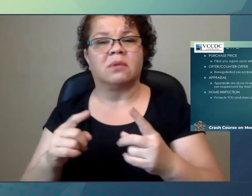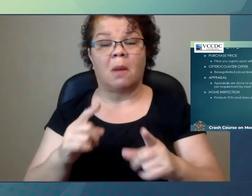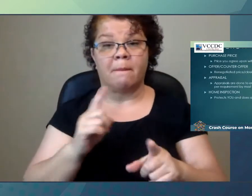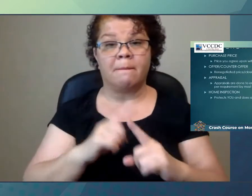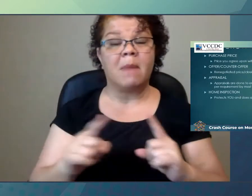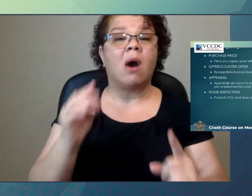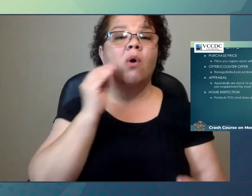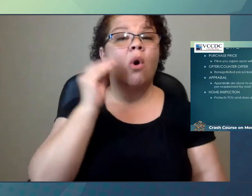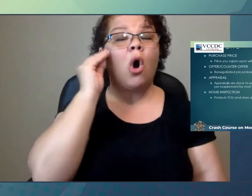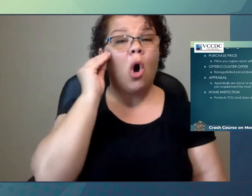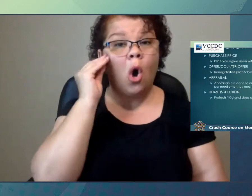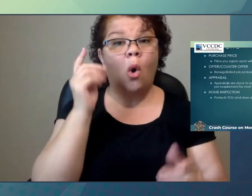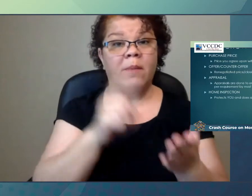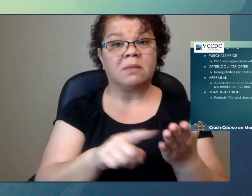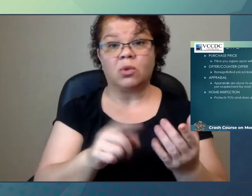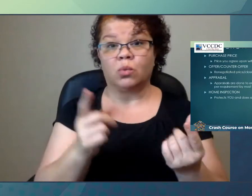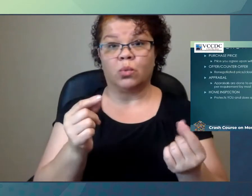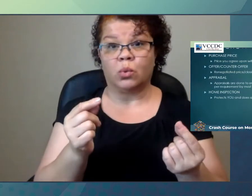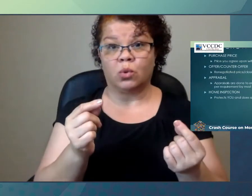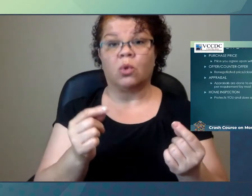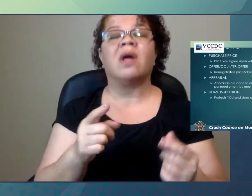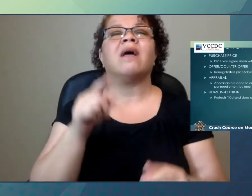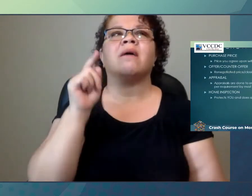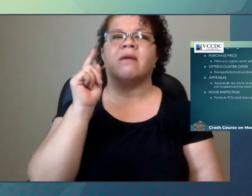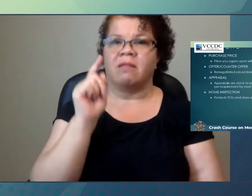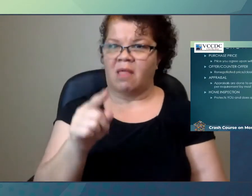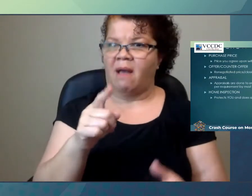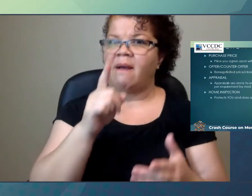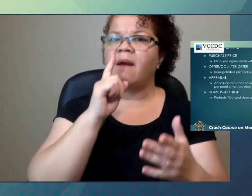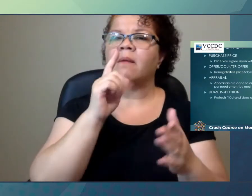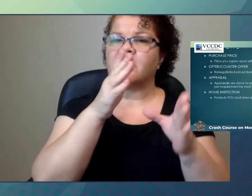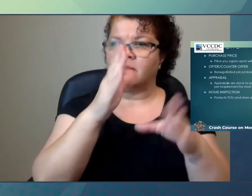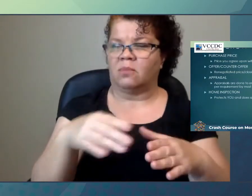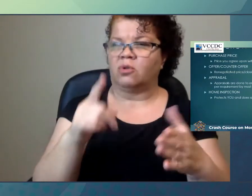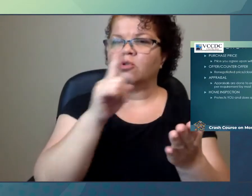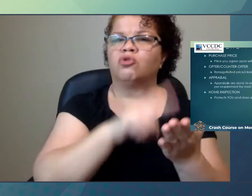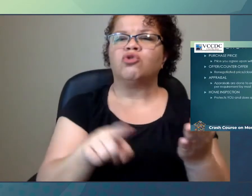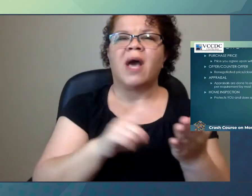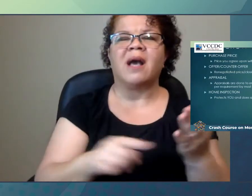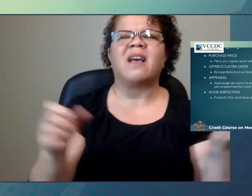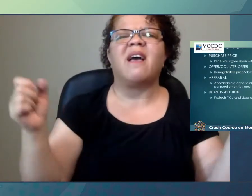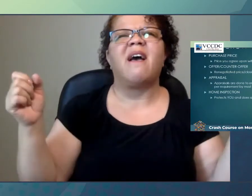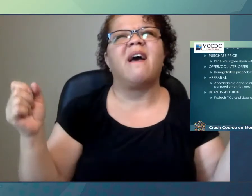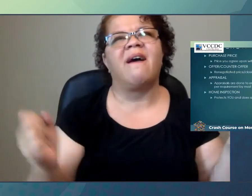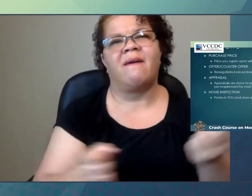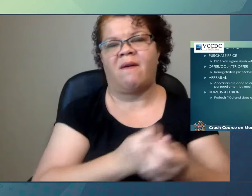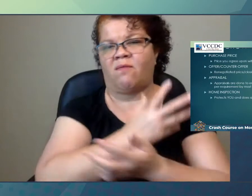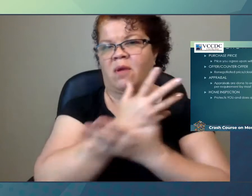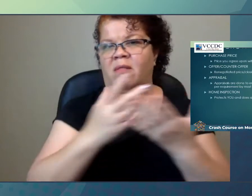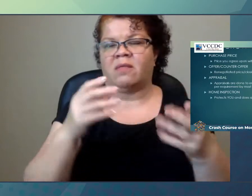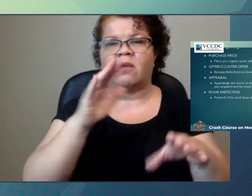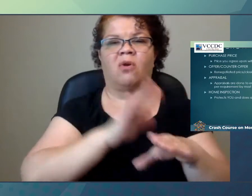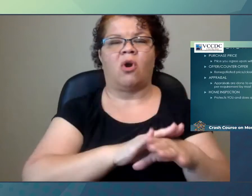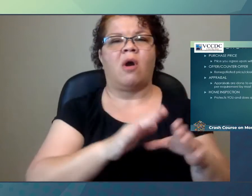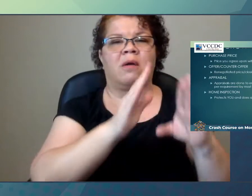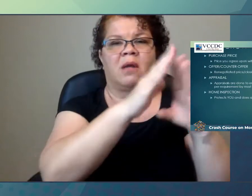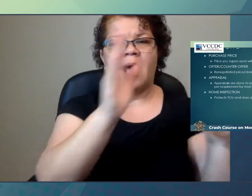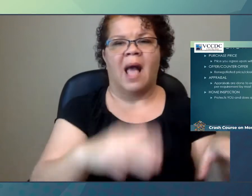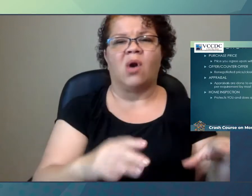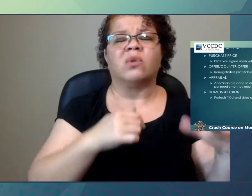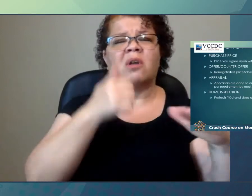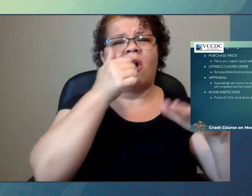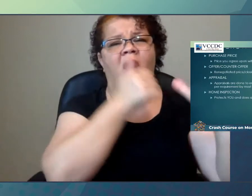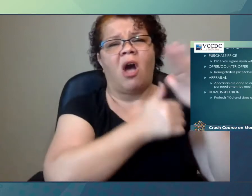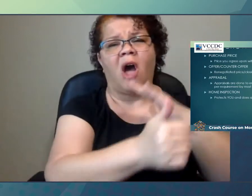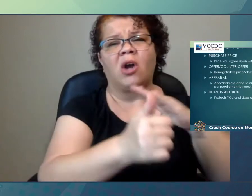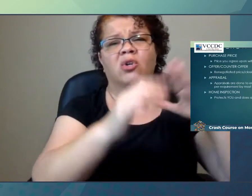inspector does is they go in and they check out all of the specifics of the property. They're going to crawl in under that house. They're going to go